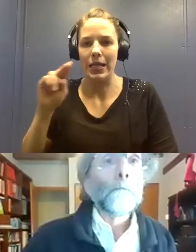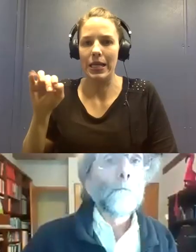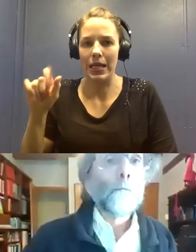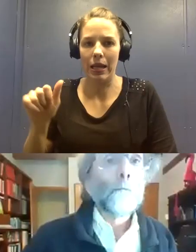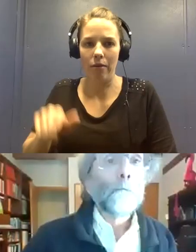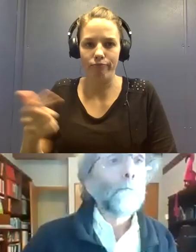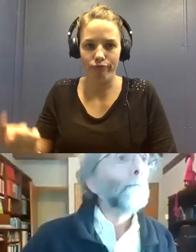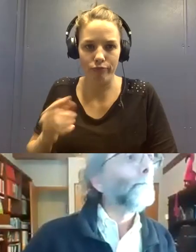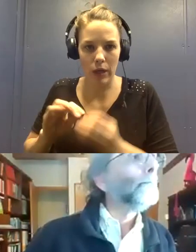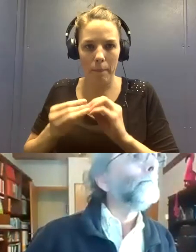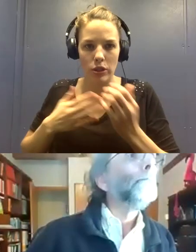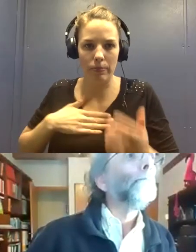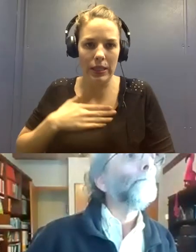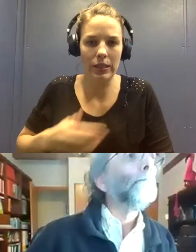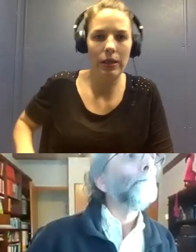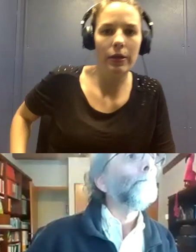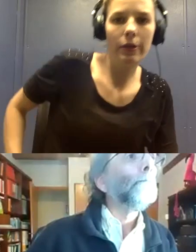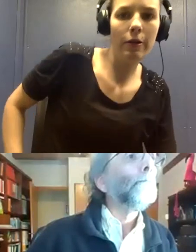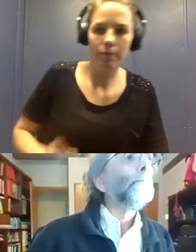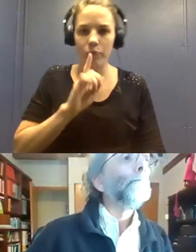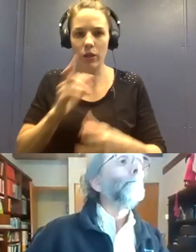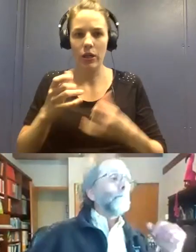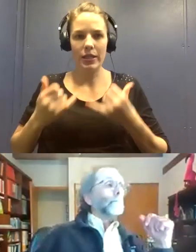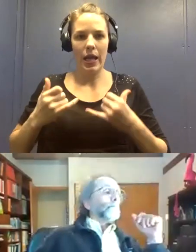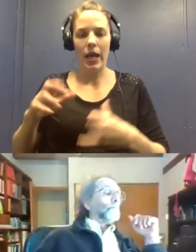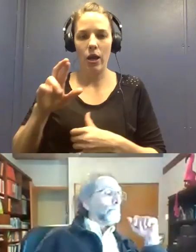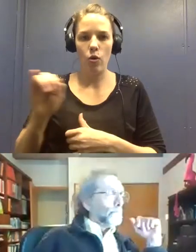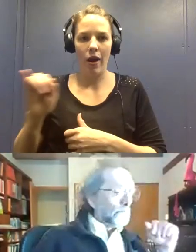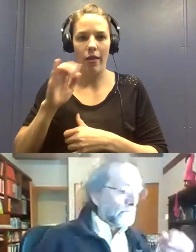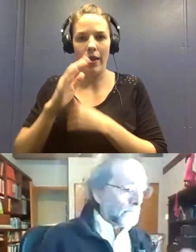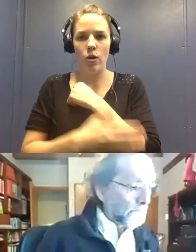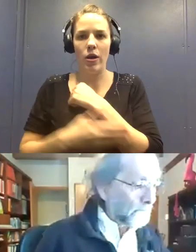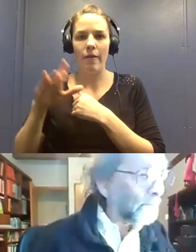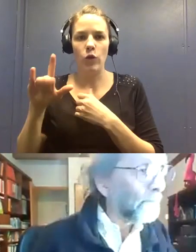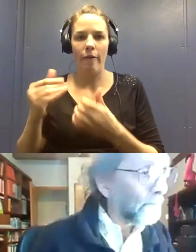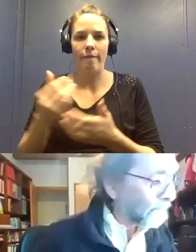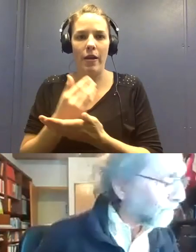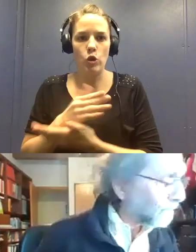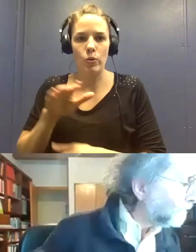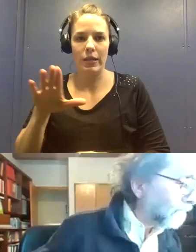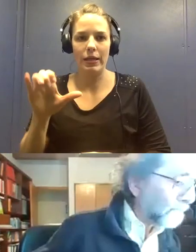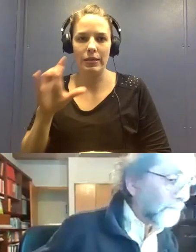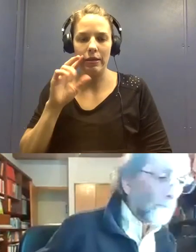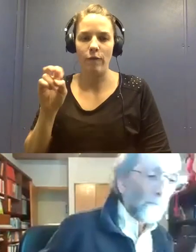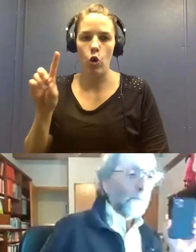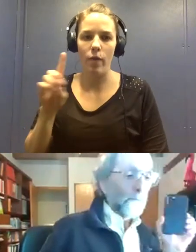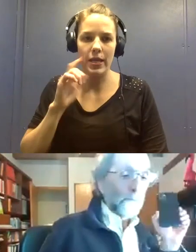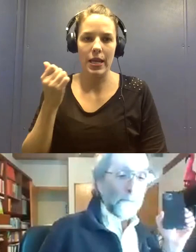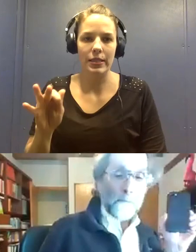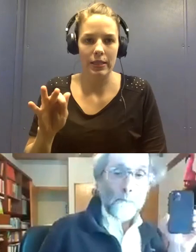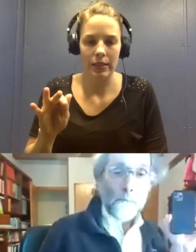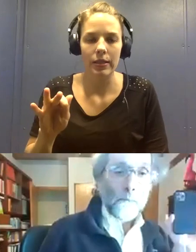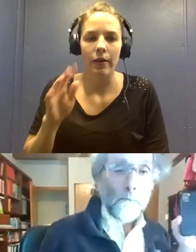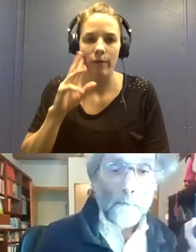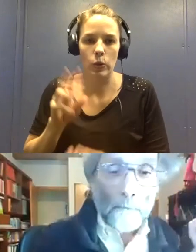please. Sure. Today in Rock Island County, we have 25 new cases of COVID-19 for a